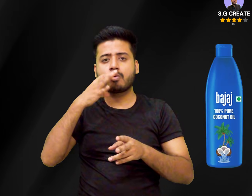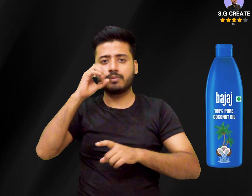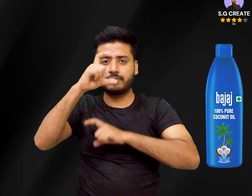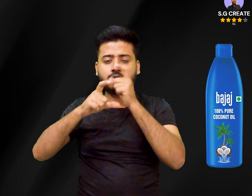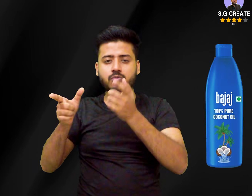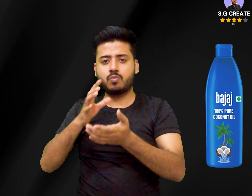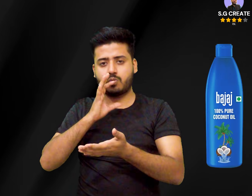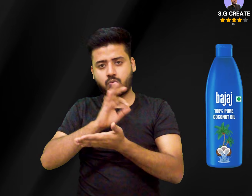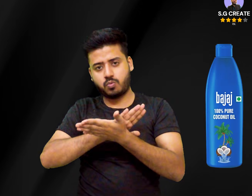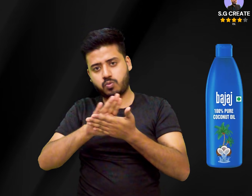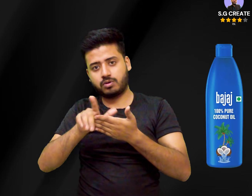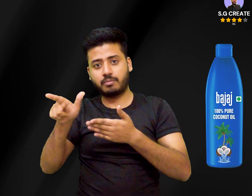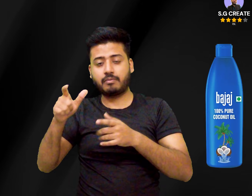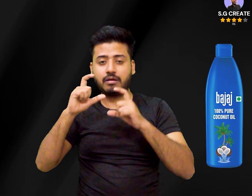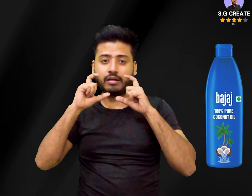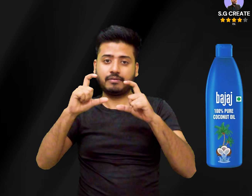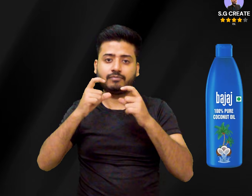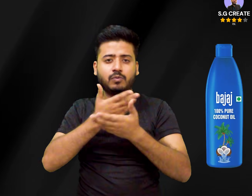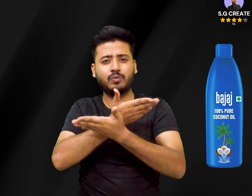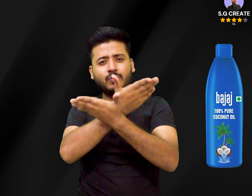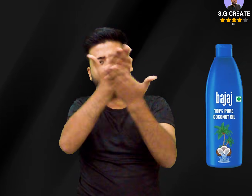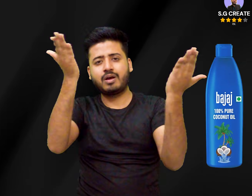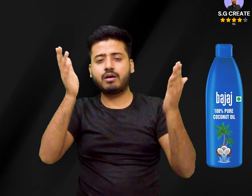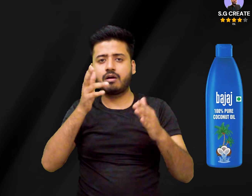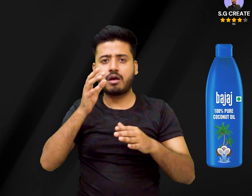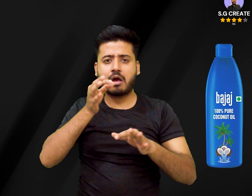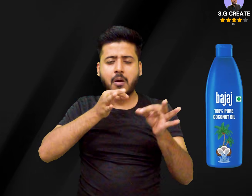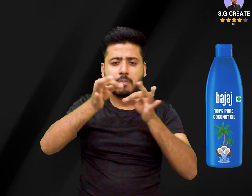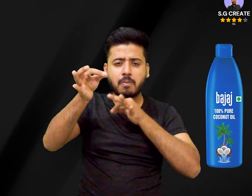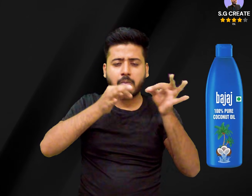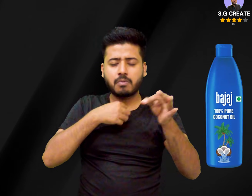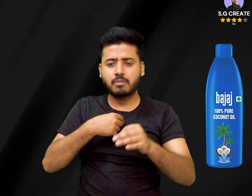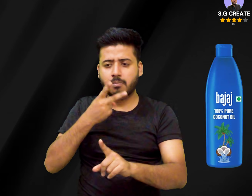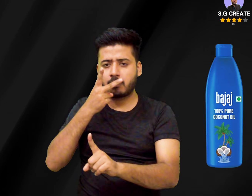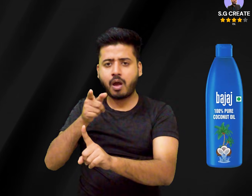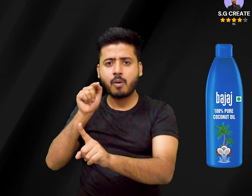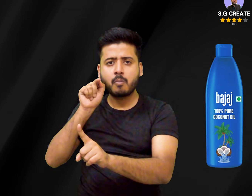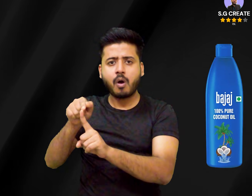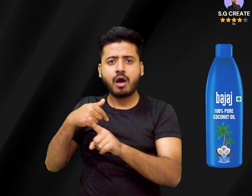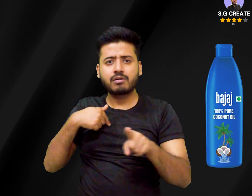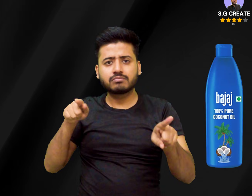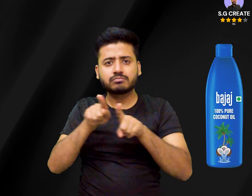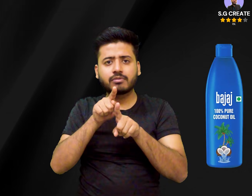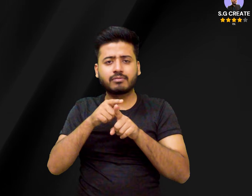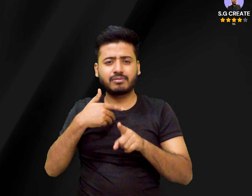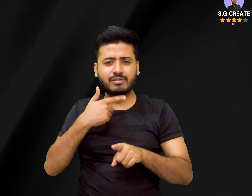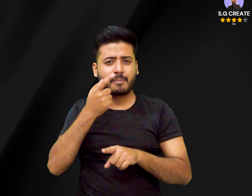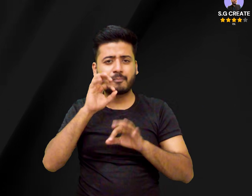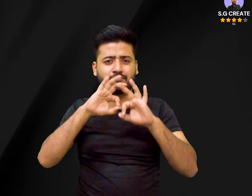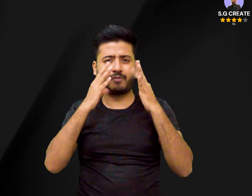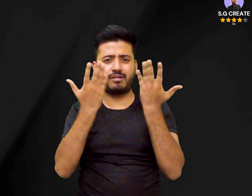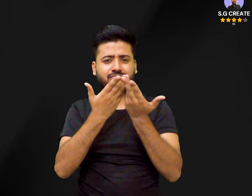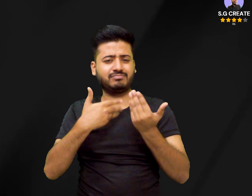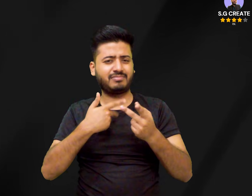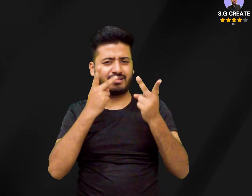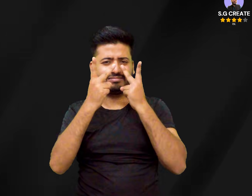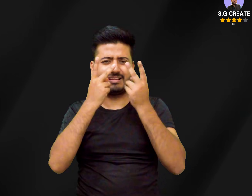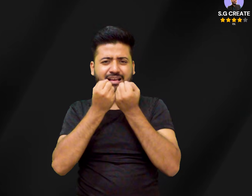benefits, the suggestion from your provided text to use wood or cold-pressed coconut oil is generally correct, as these methods retain